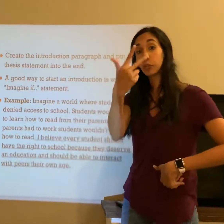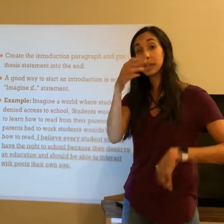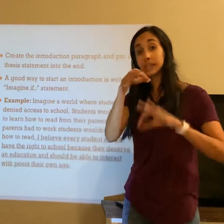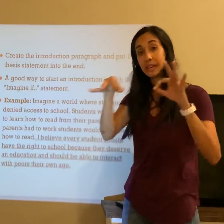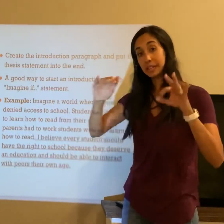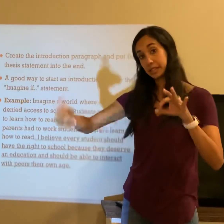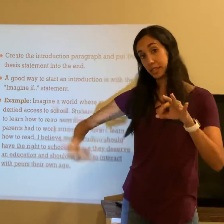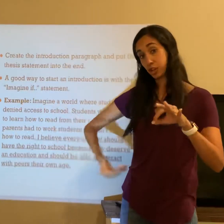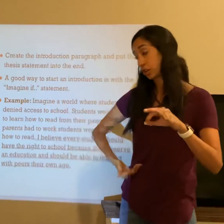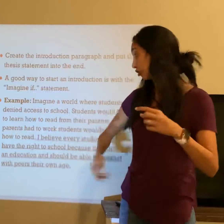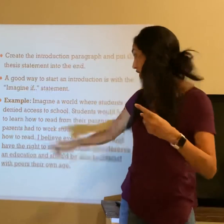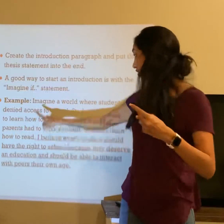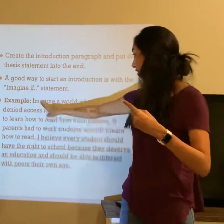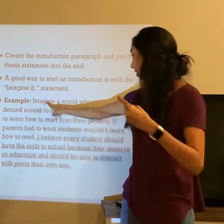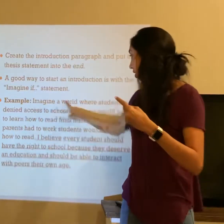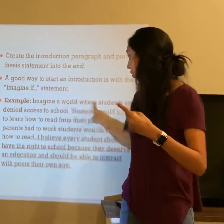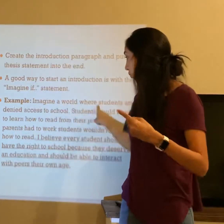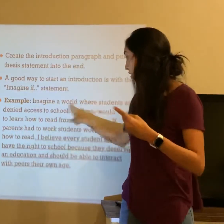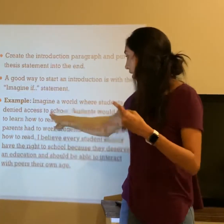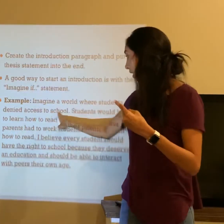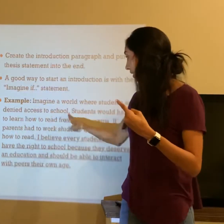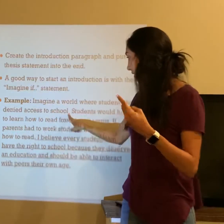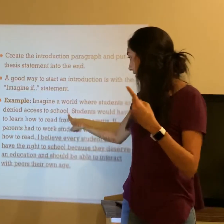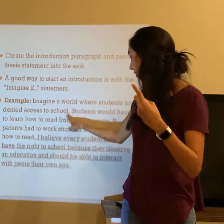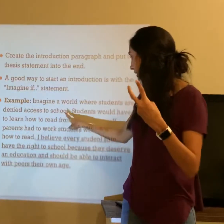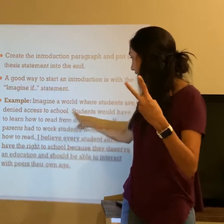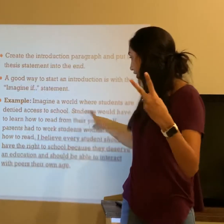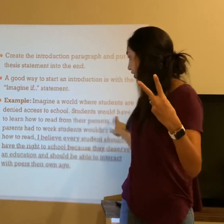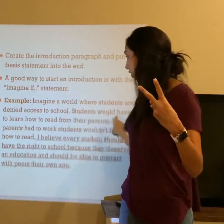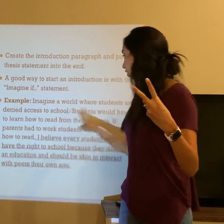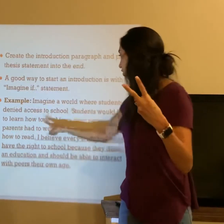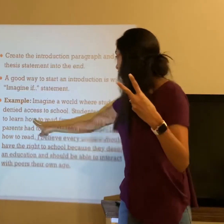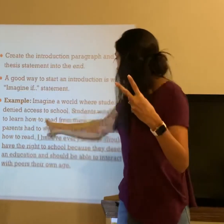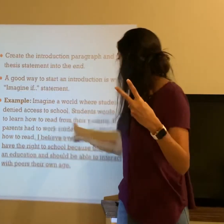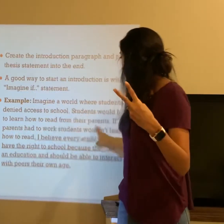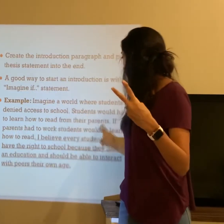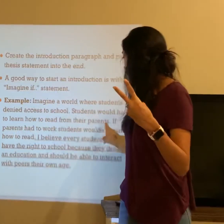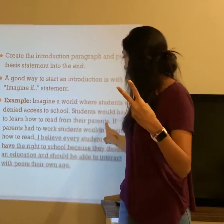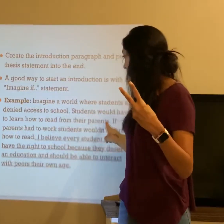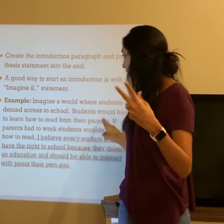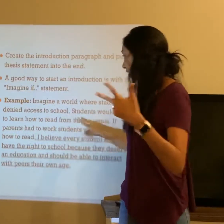3 sentences in your introduction. 1, 2,